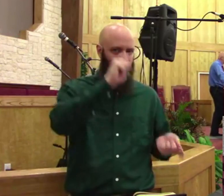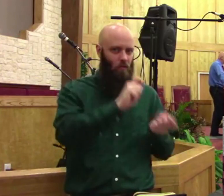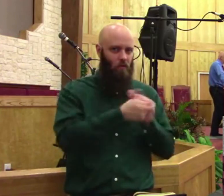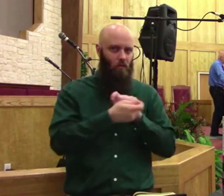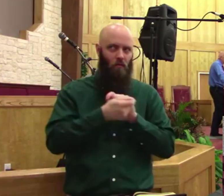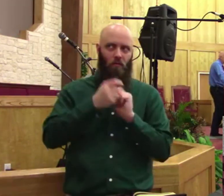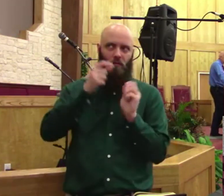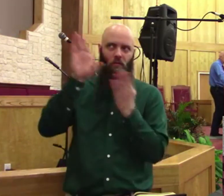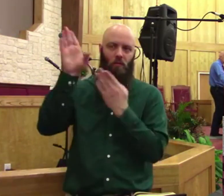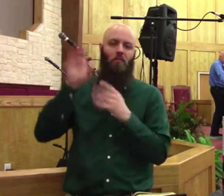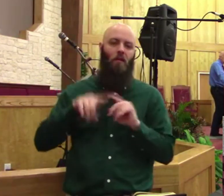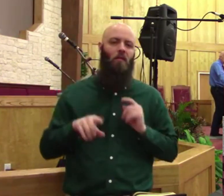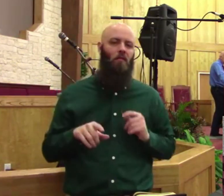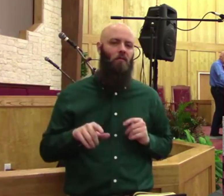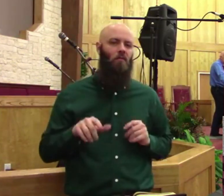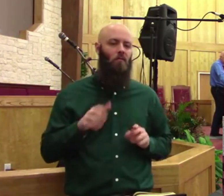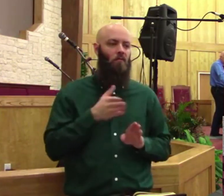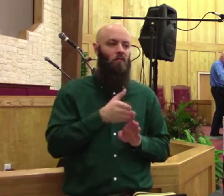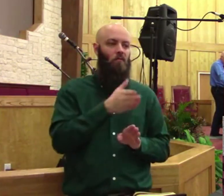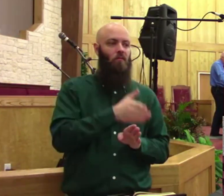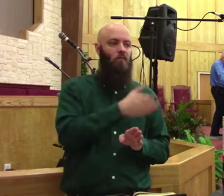seemed like he was before.